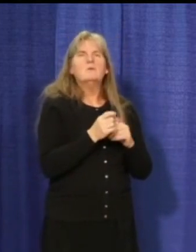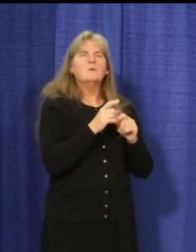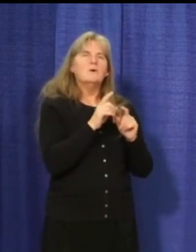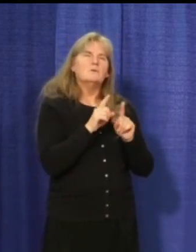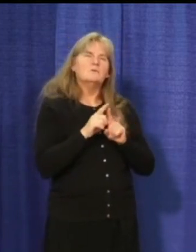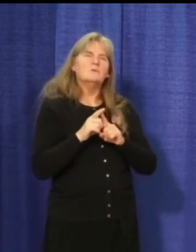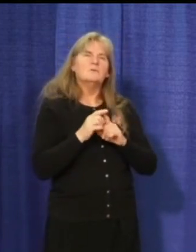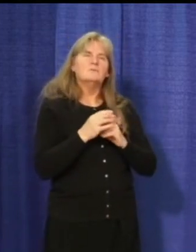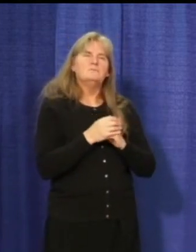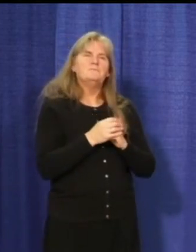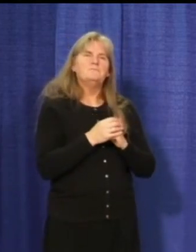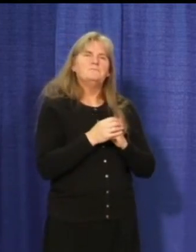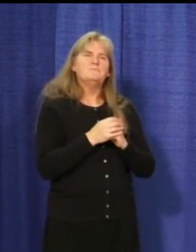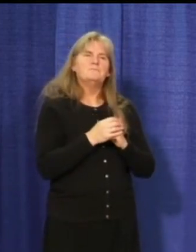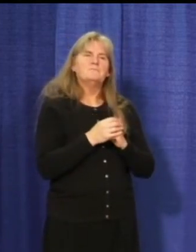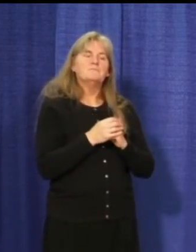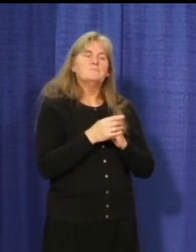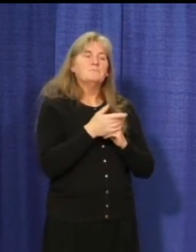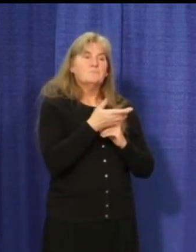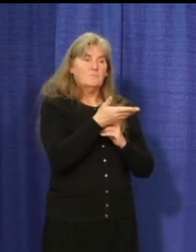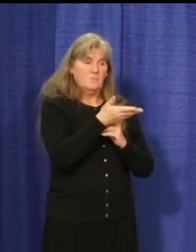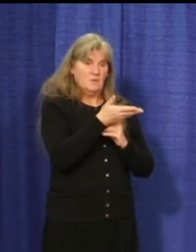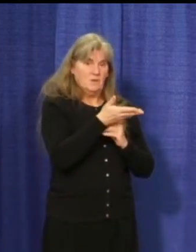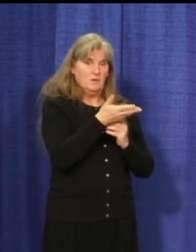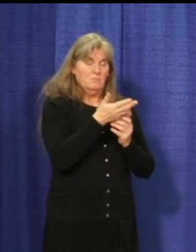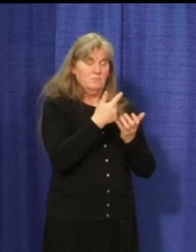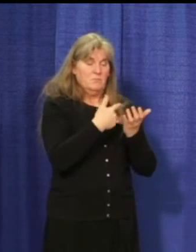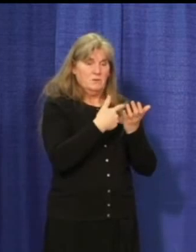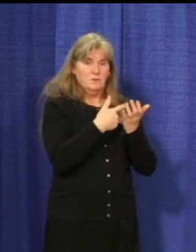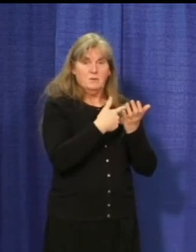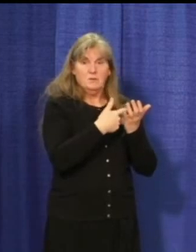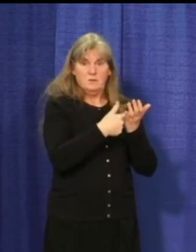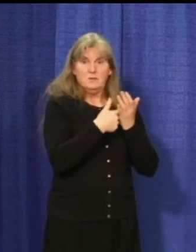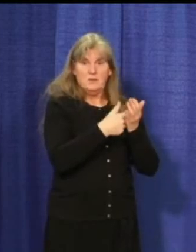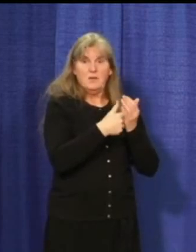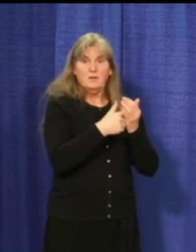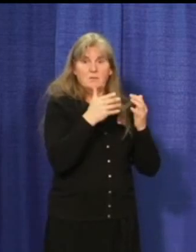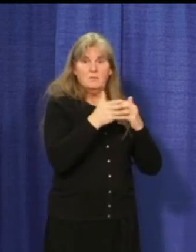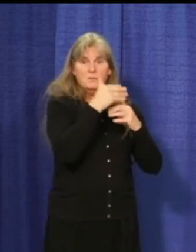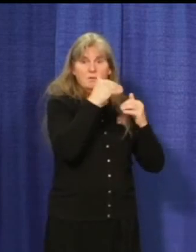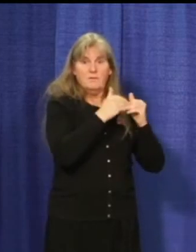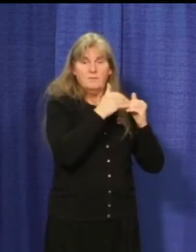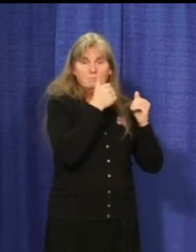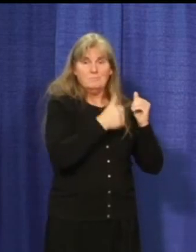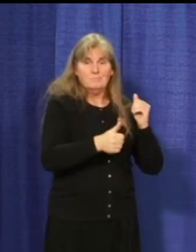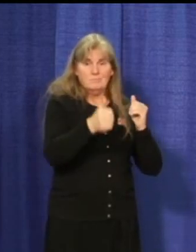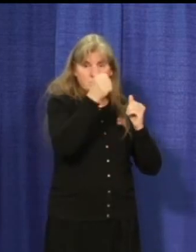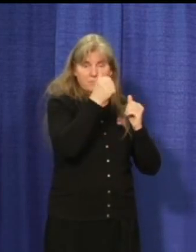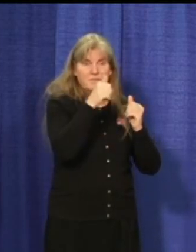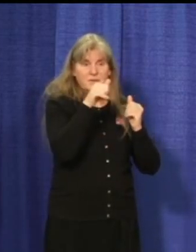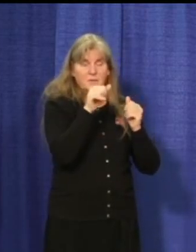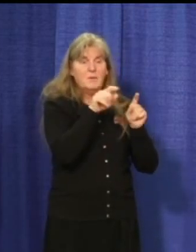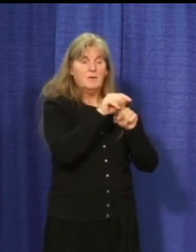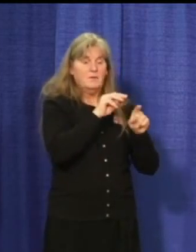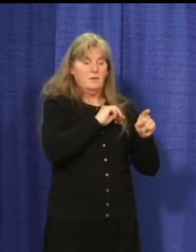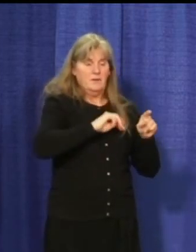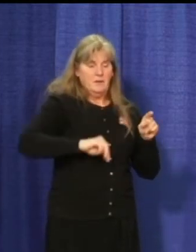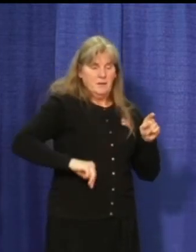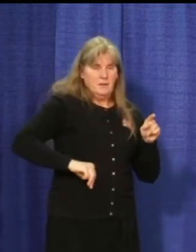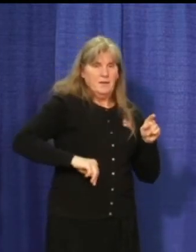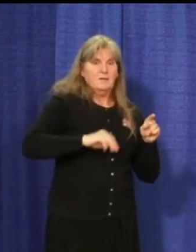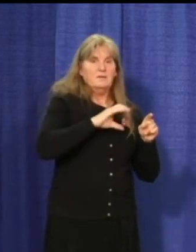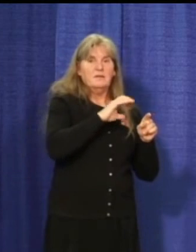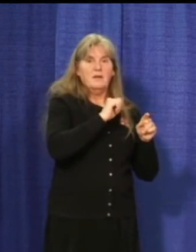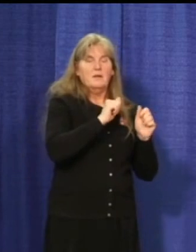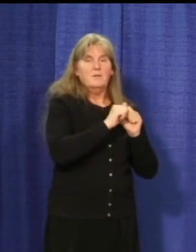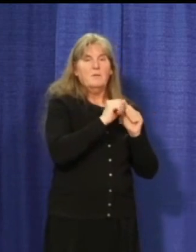that in addition to the First Nation, we have been also working directly and closely with the mayor and the CAO of